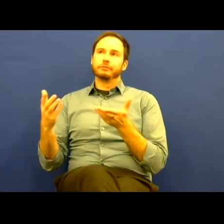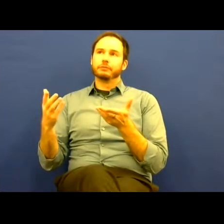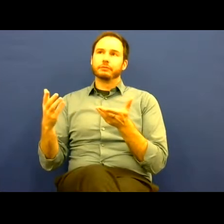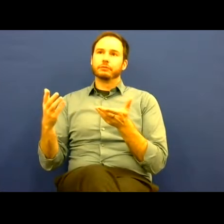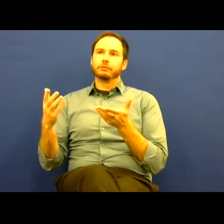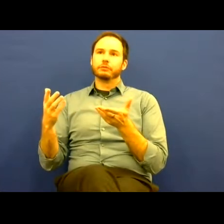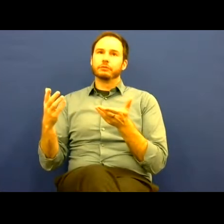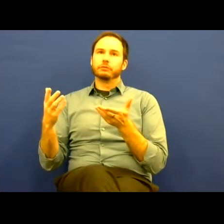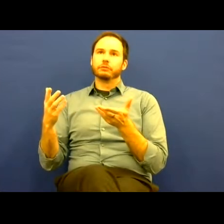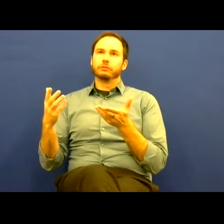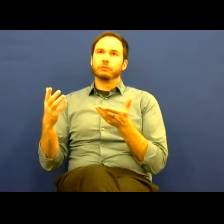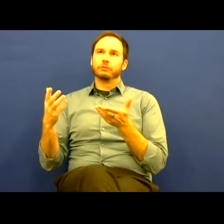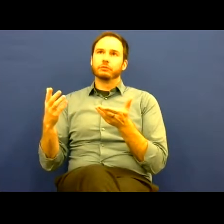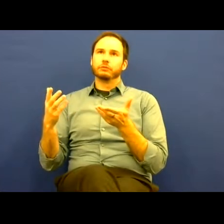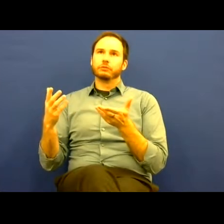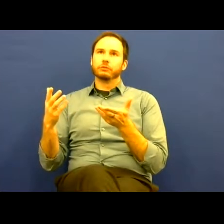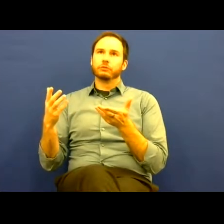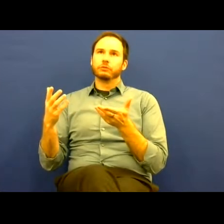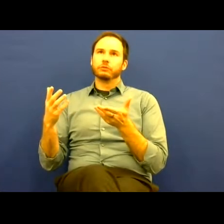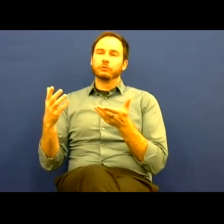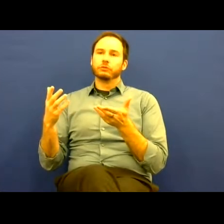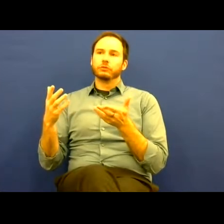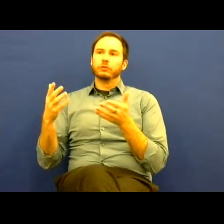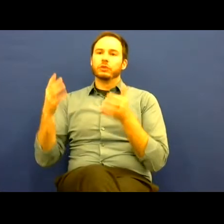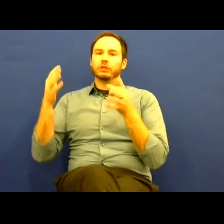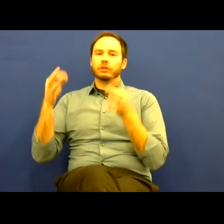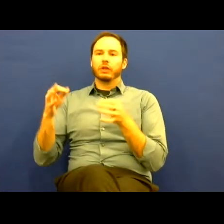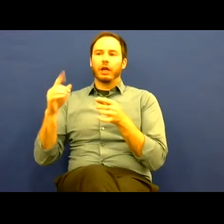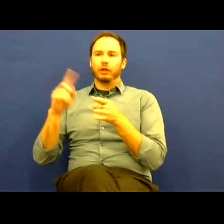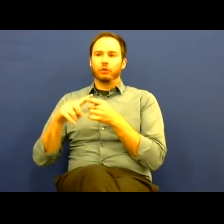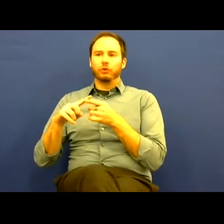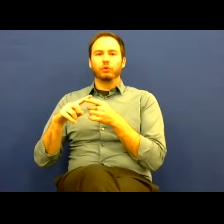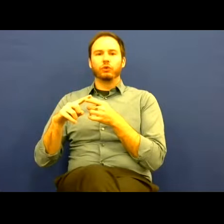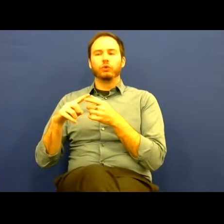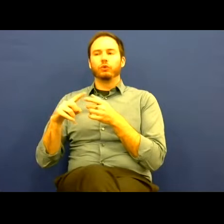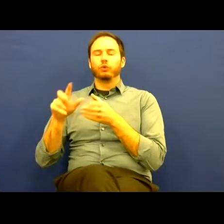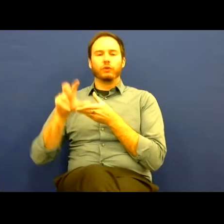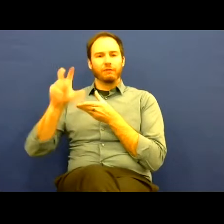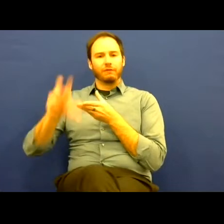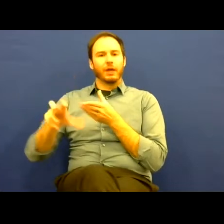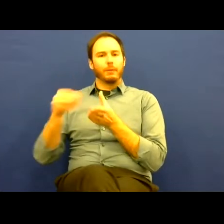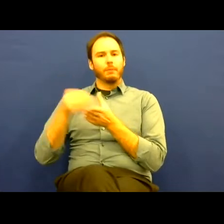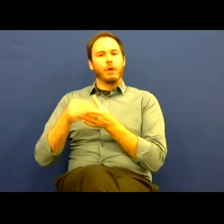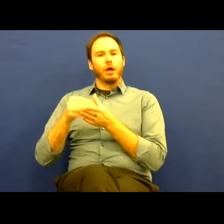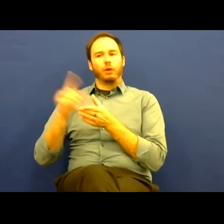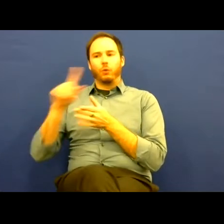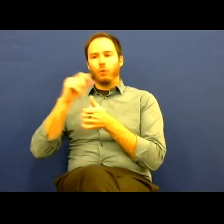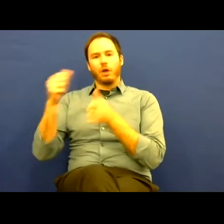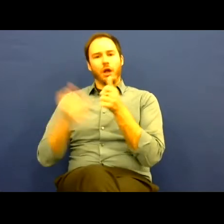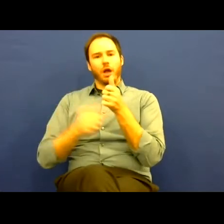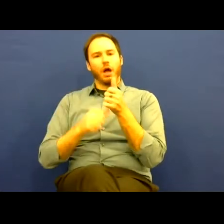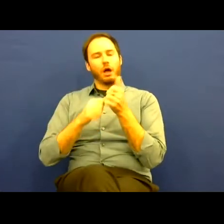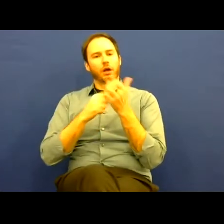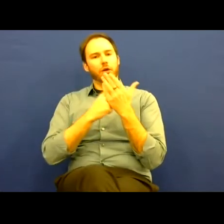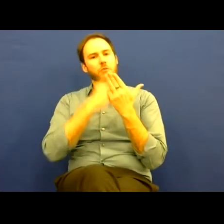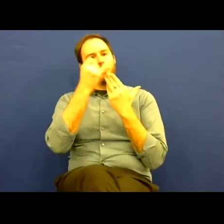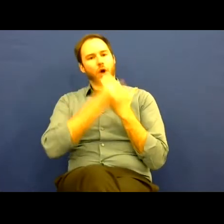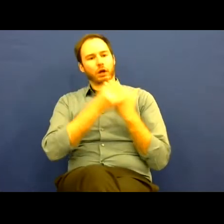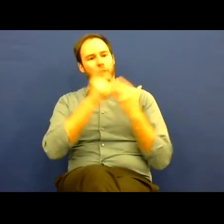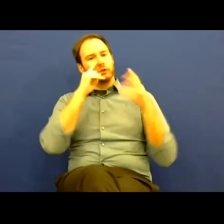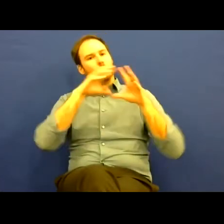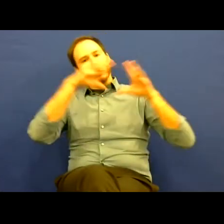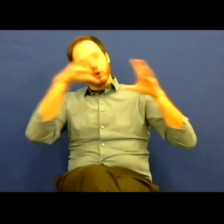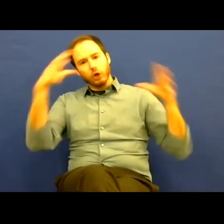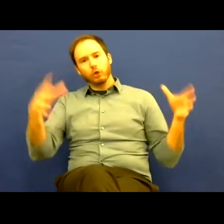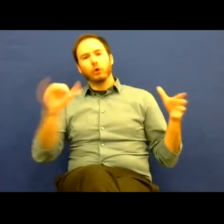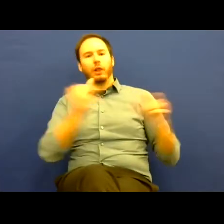inject money, so they're part of a larger project that includes a hotel and